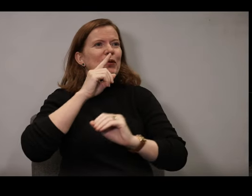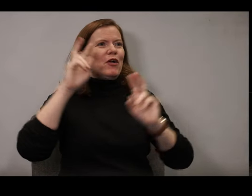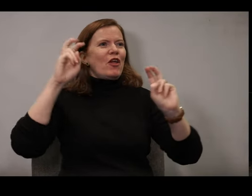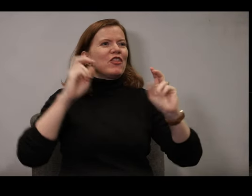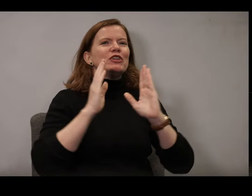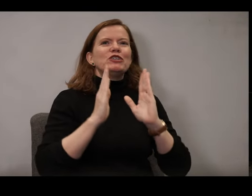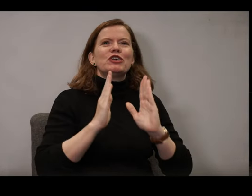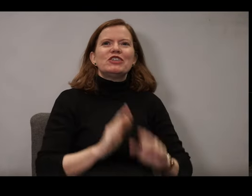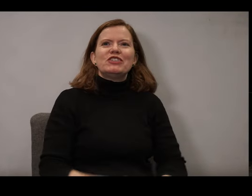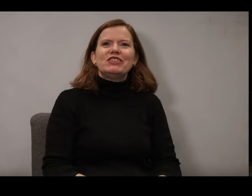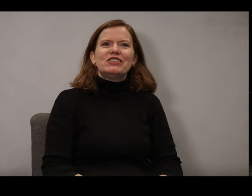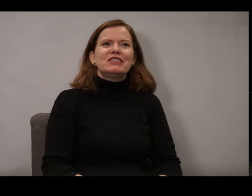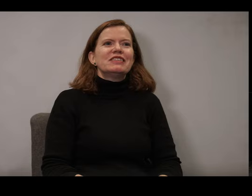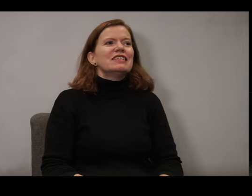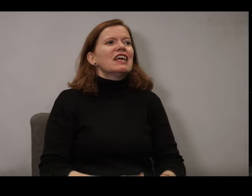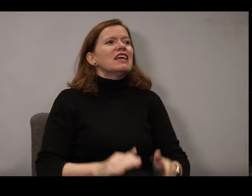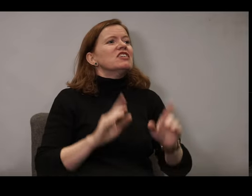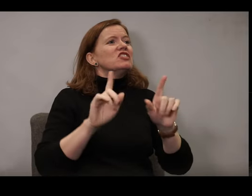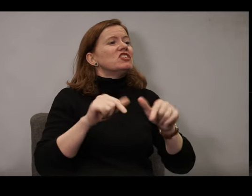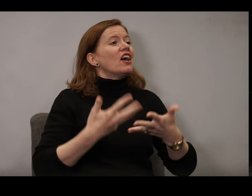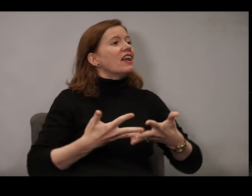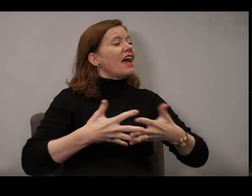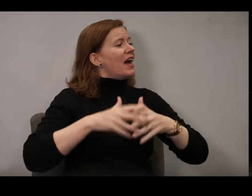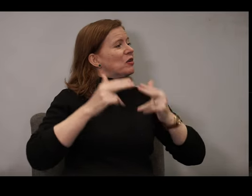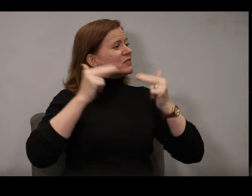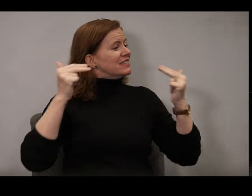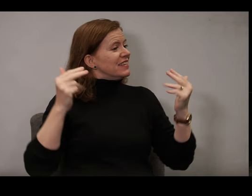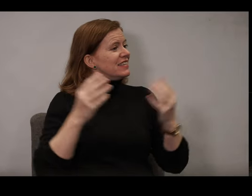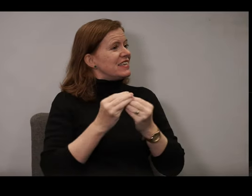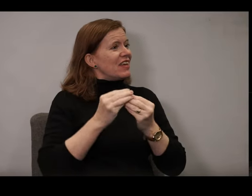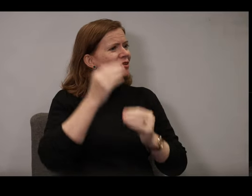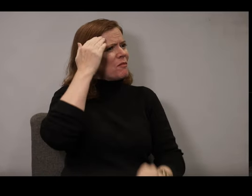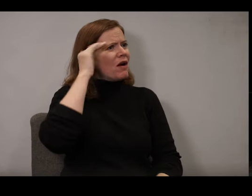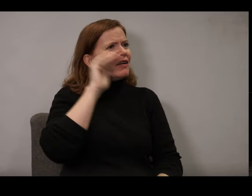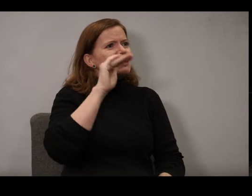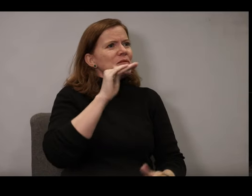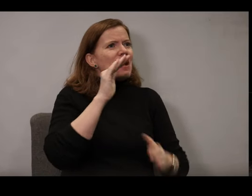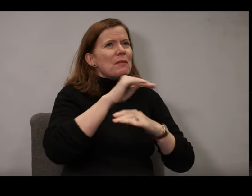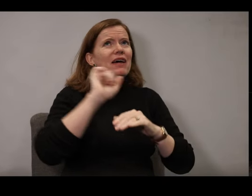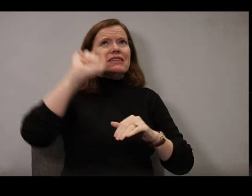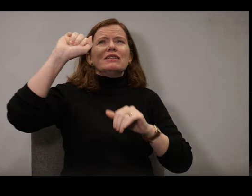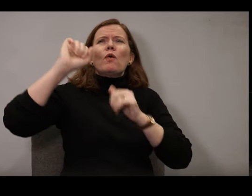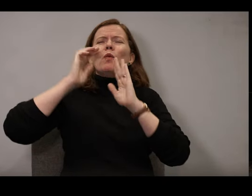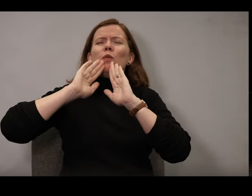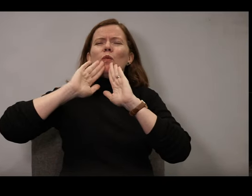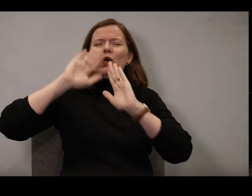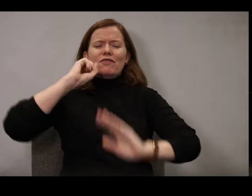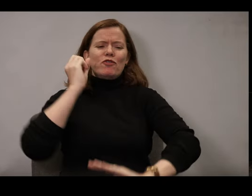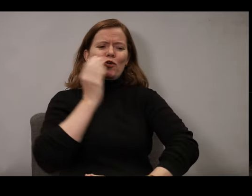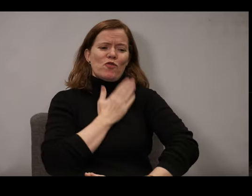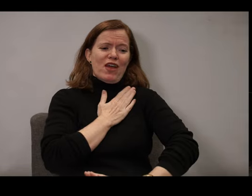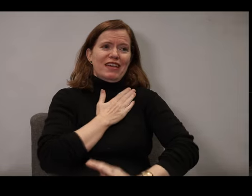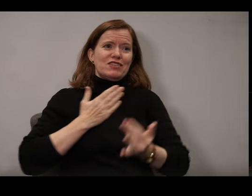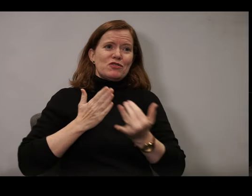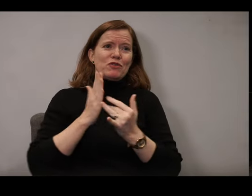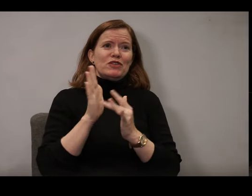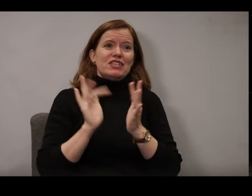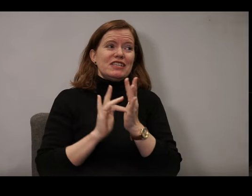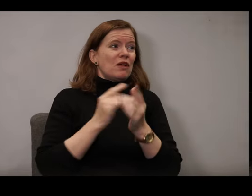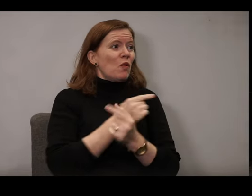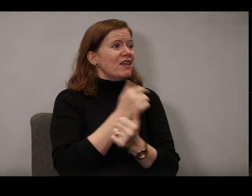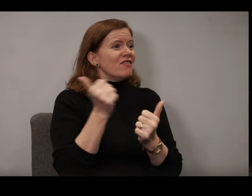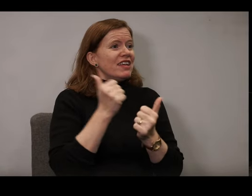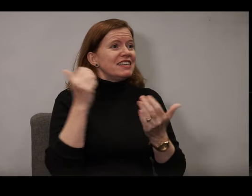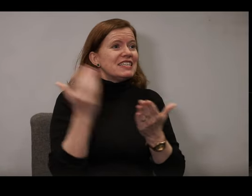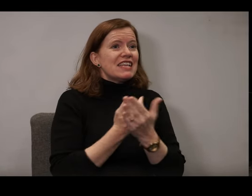off by singing together. We're going to remind ourselves of the great grace that we have in our Lord Jesus, that we are saved through grace